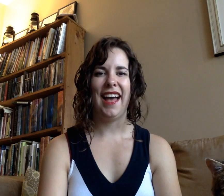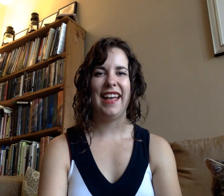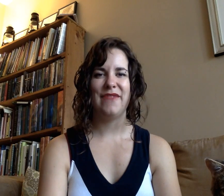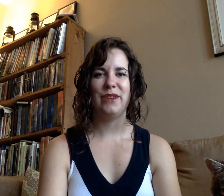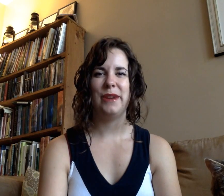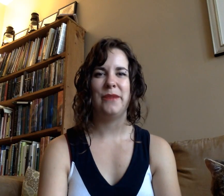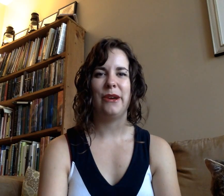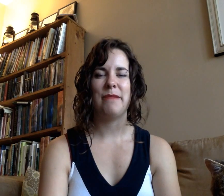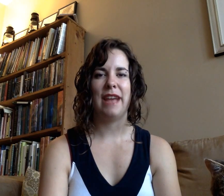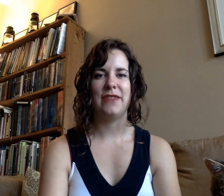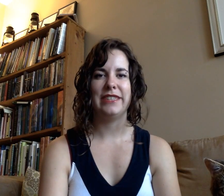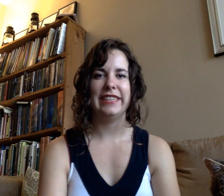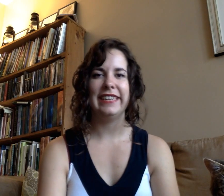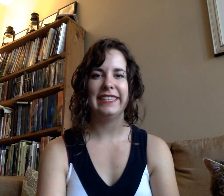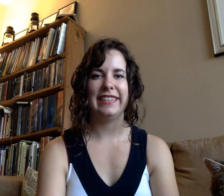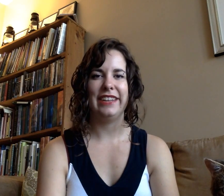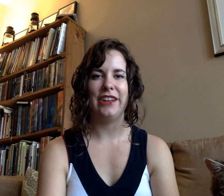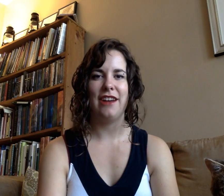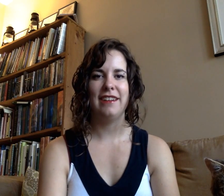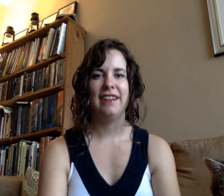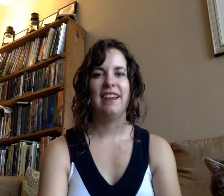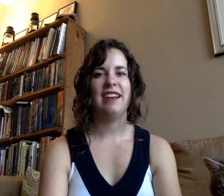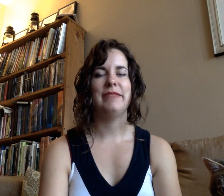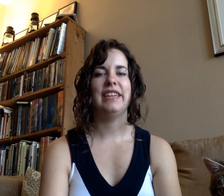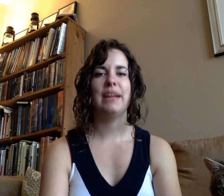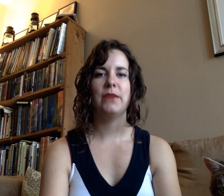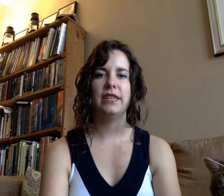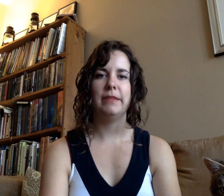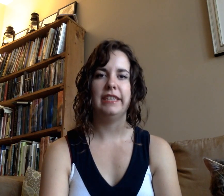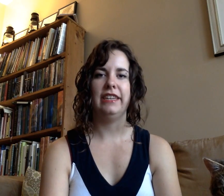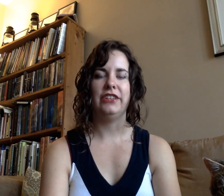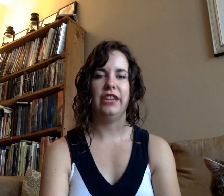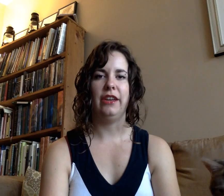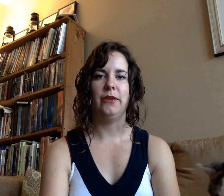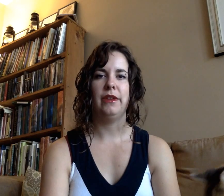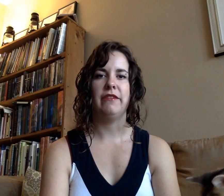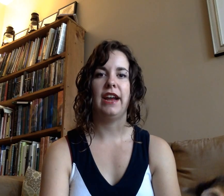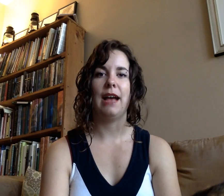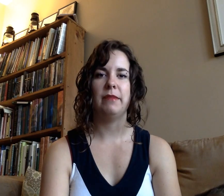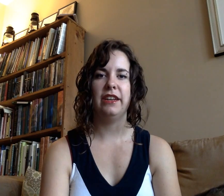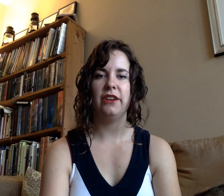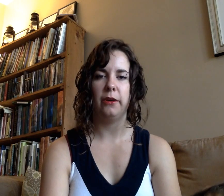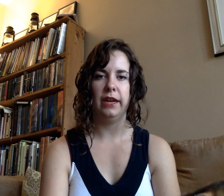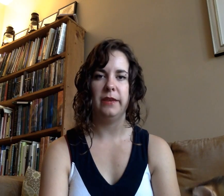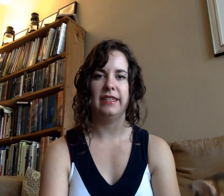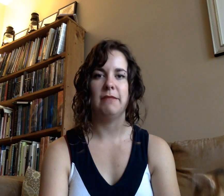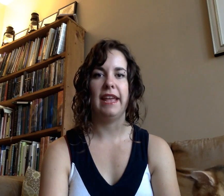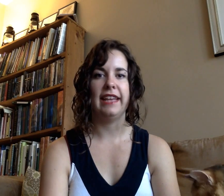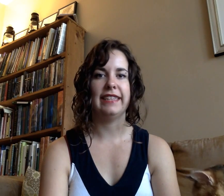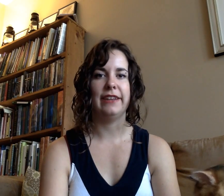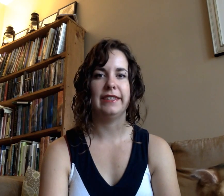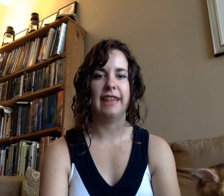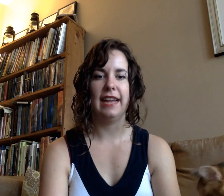Hi everyone, welcome back for Seedlings Sing-Along. Today I'm going to be teaching you If You're Happy and You Know It with some ASL